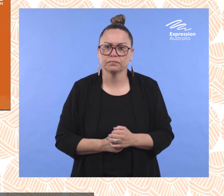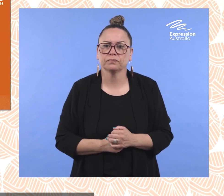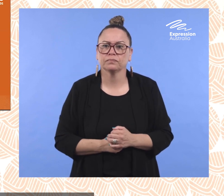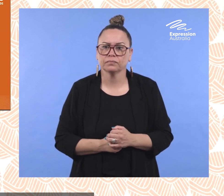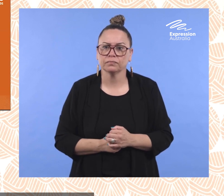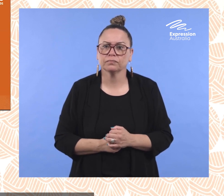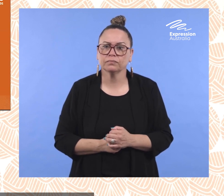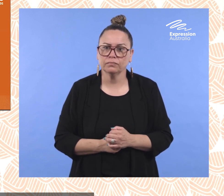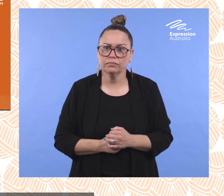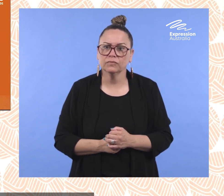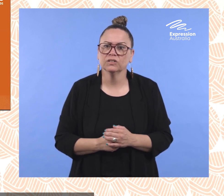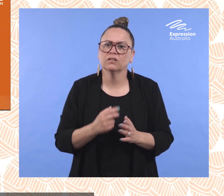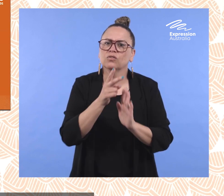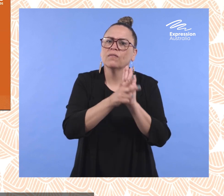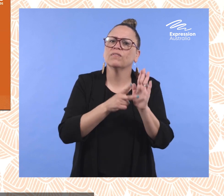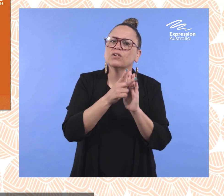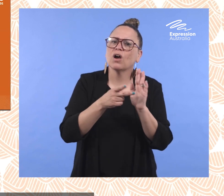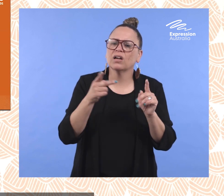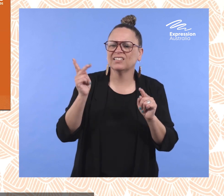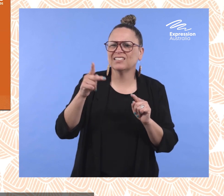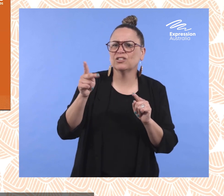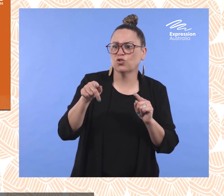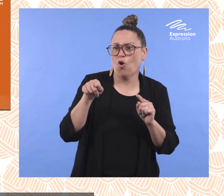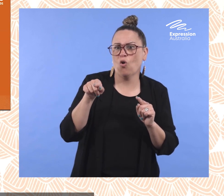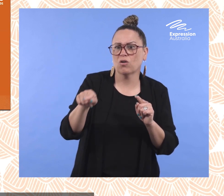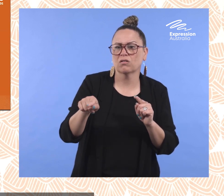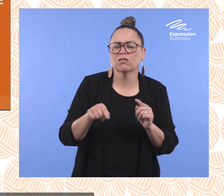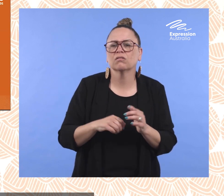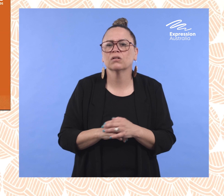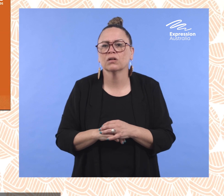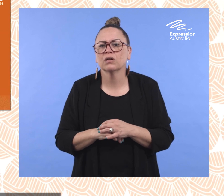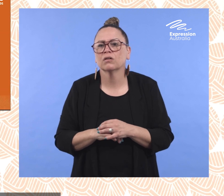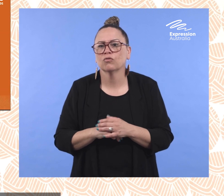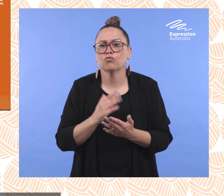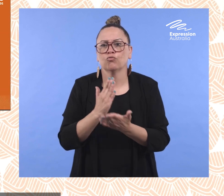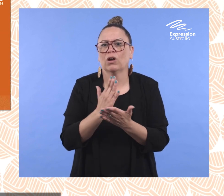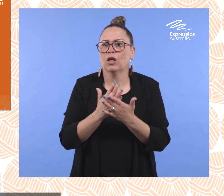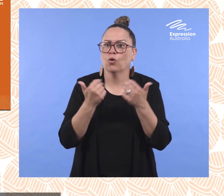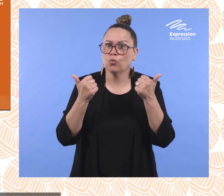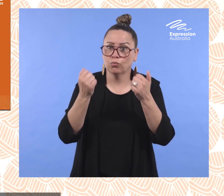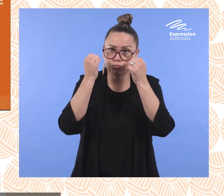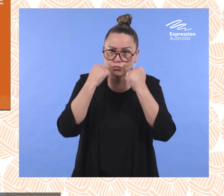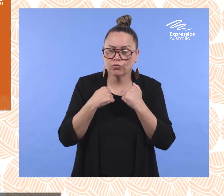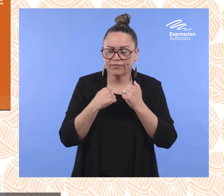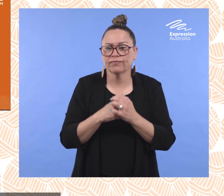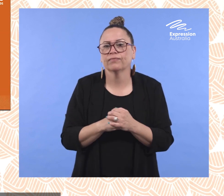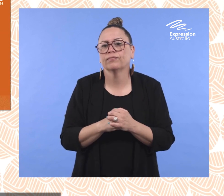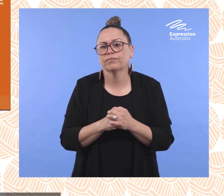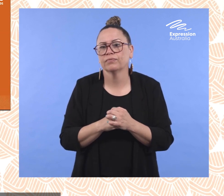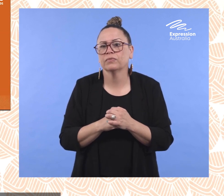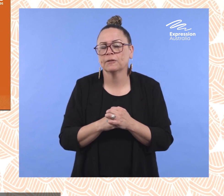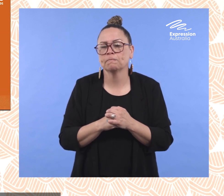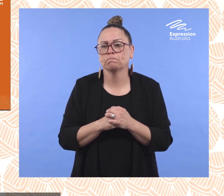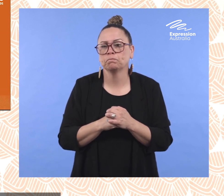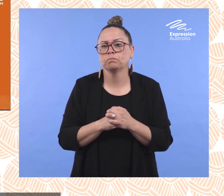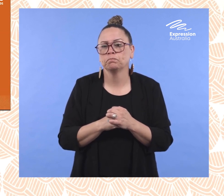much typified by that video that we showed from TikTok.